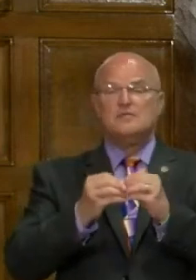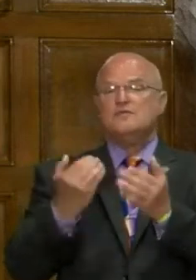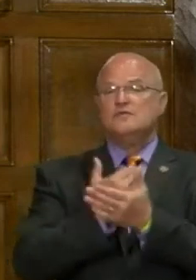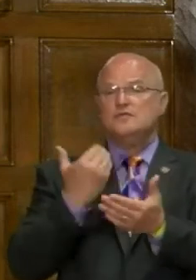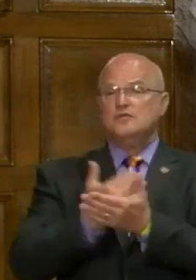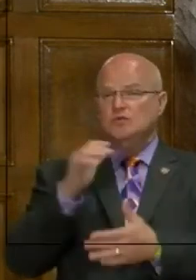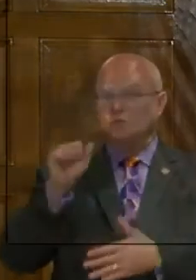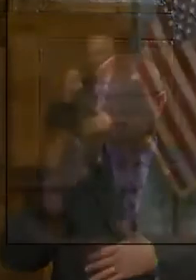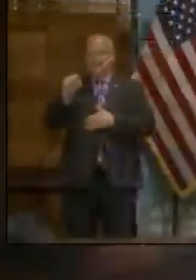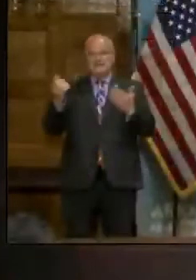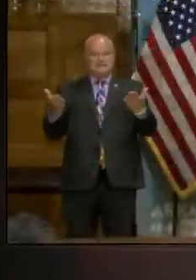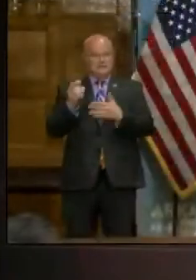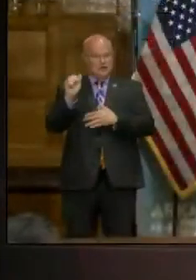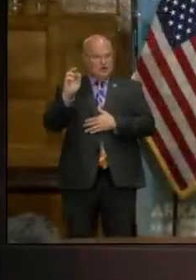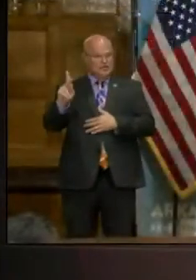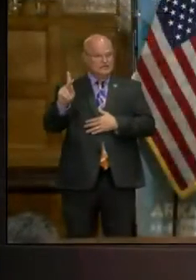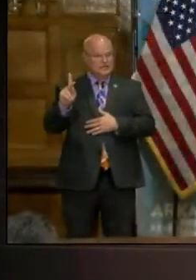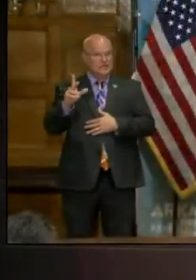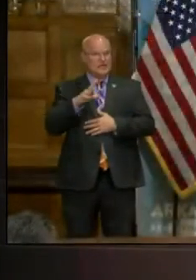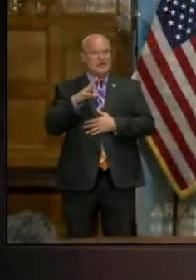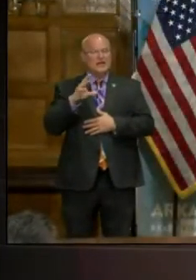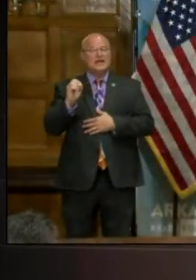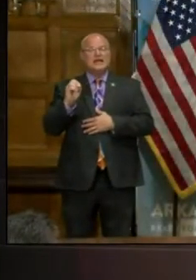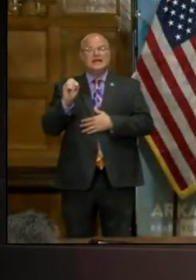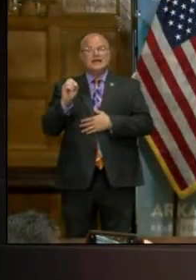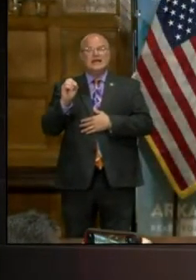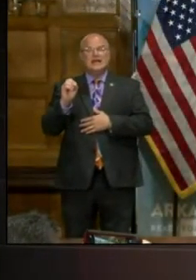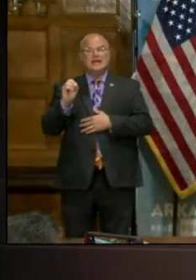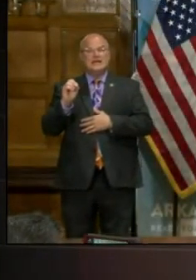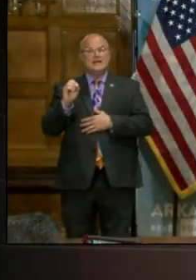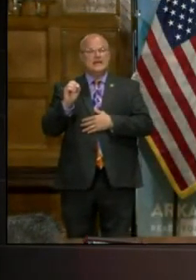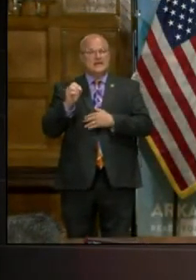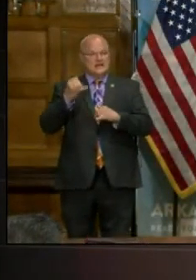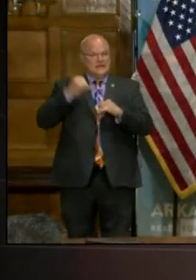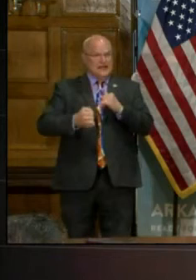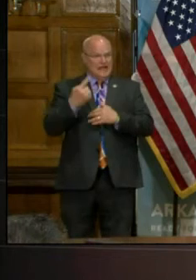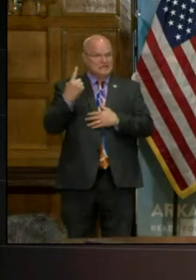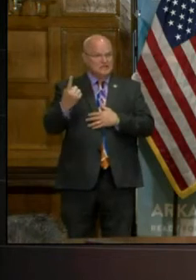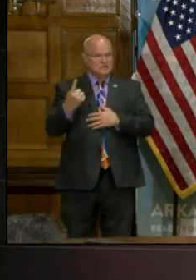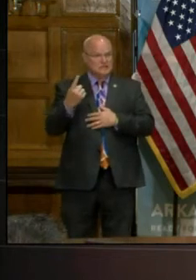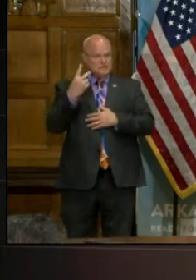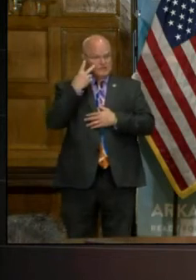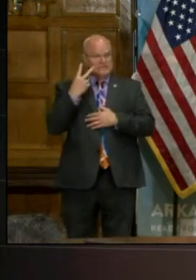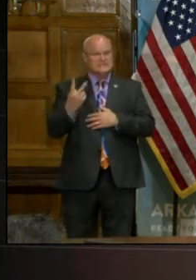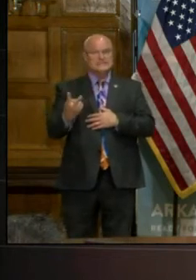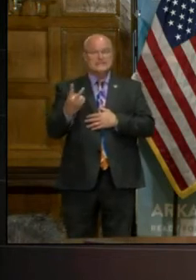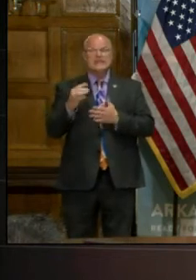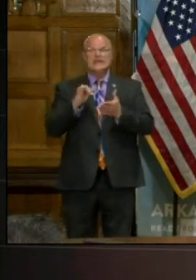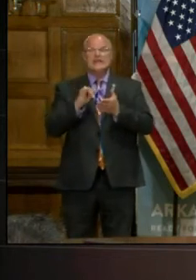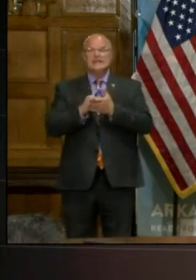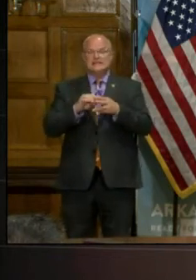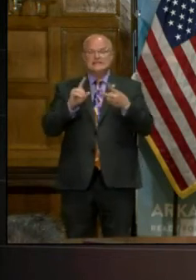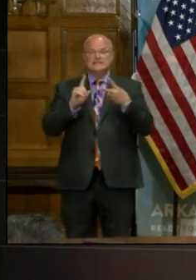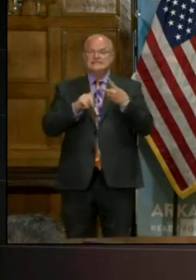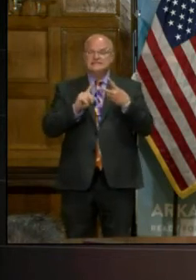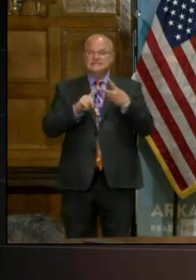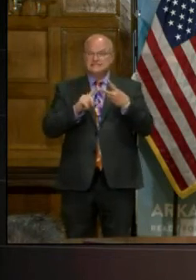new cases in Arkansas, and the last one, as you can see, being the